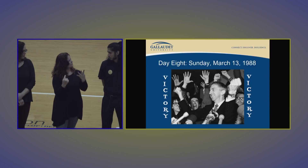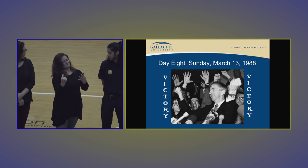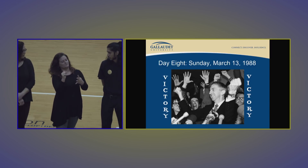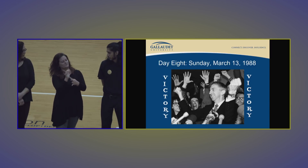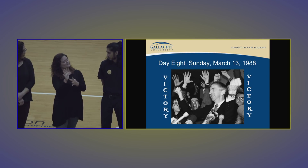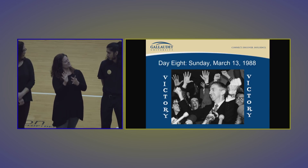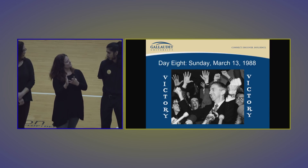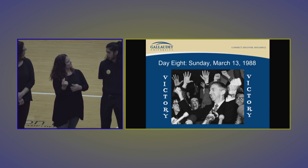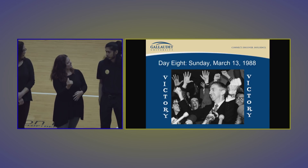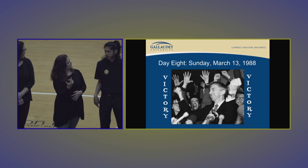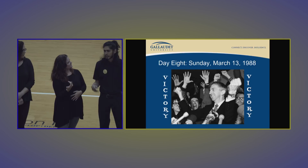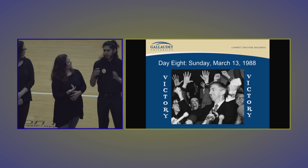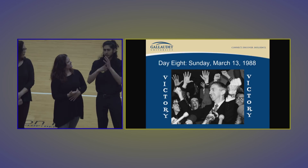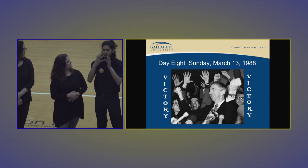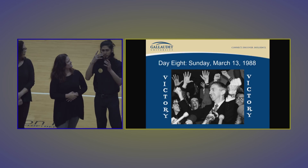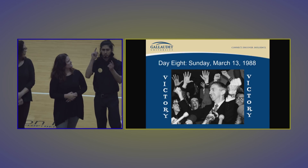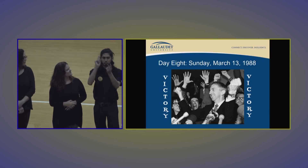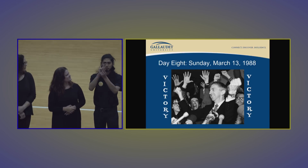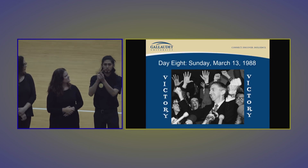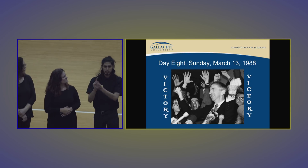and everyone was elated across the crowd.